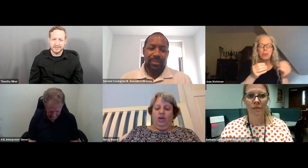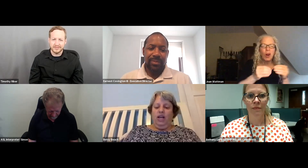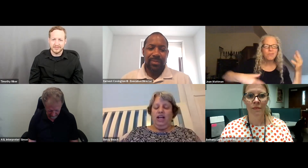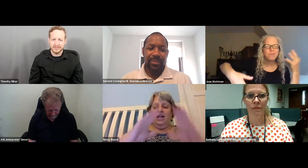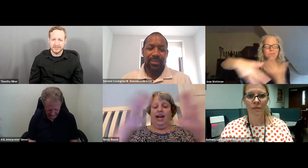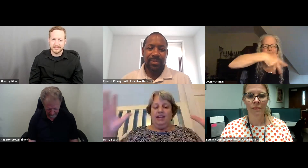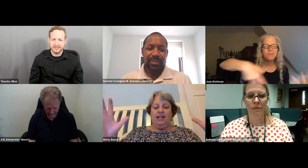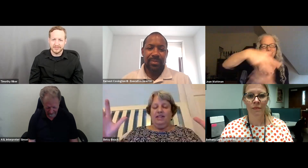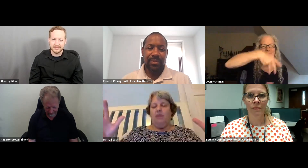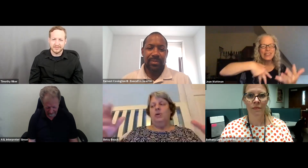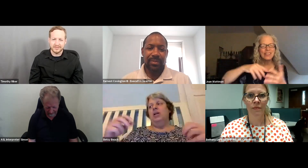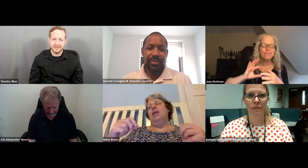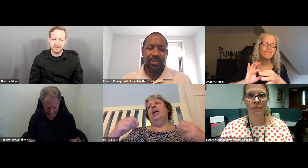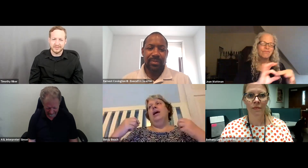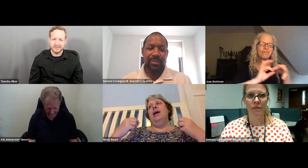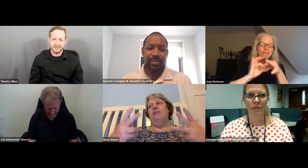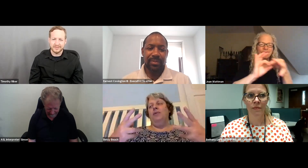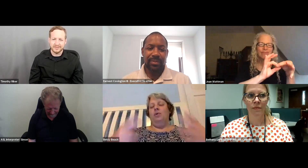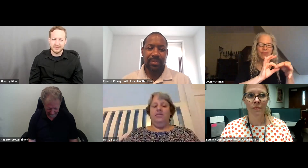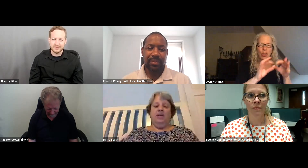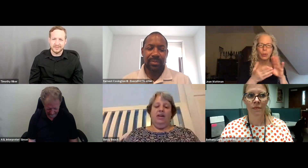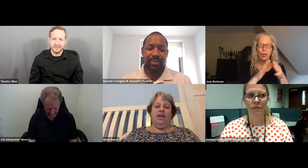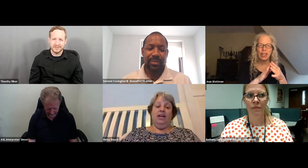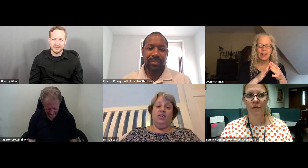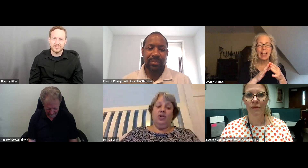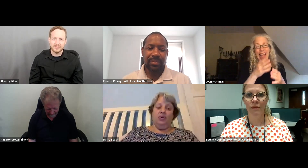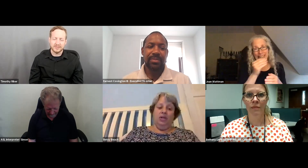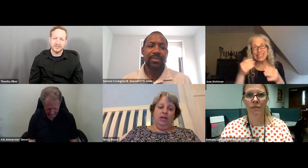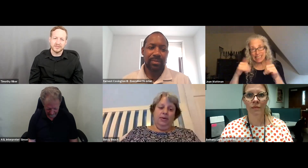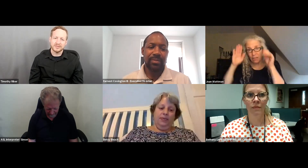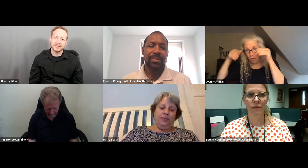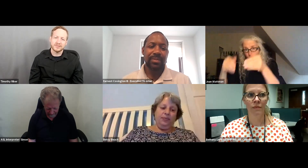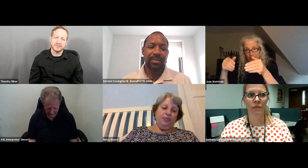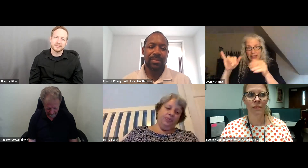you know, kind of connecting as a community and focusing on that issue.